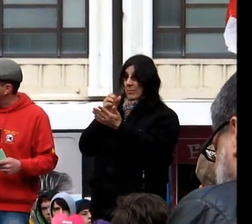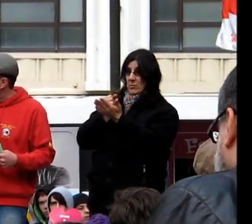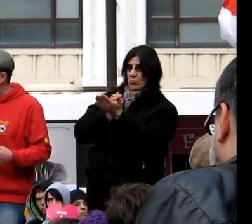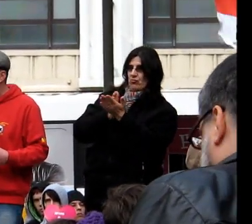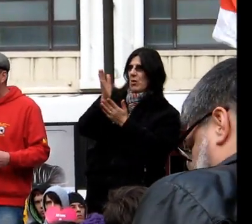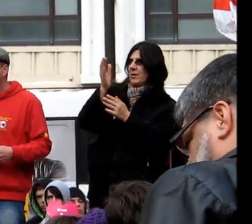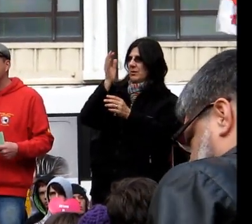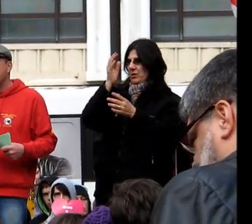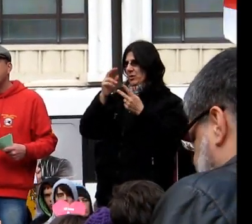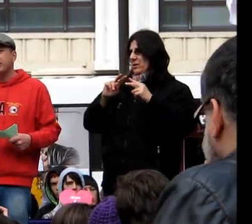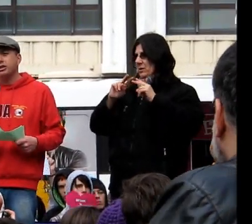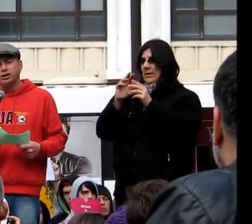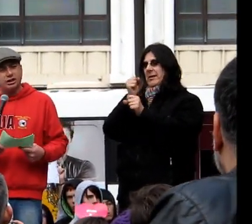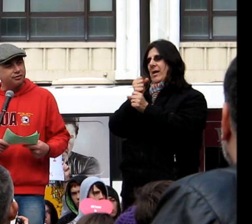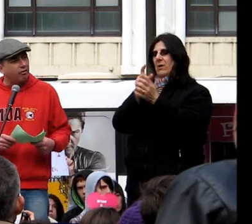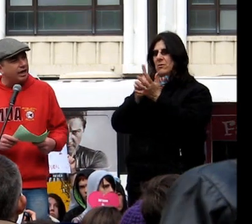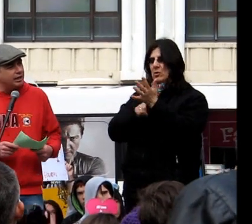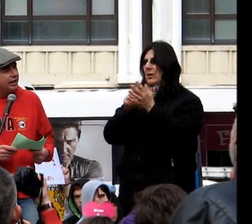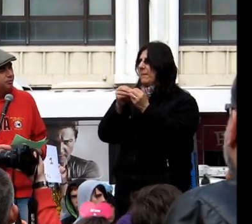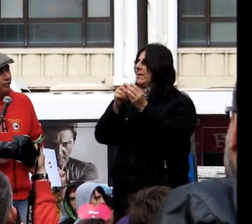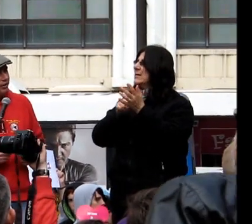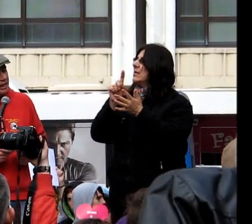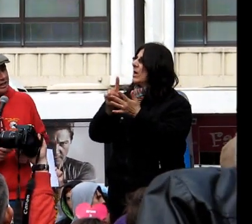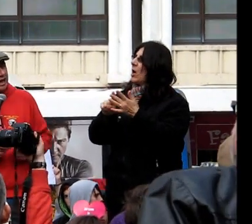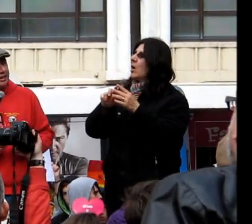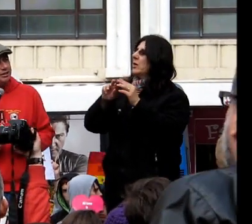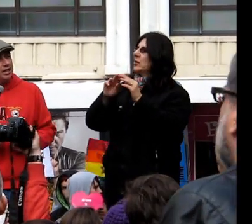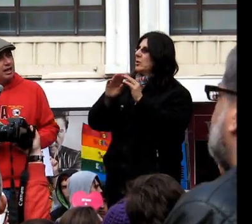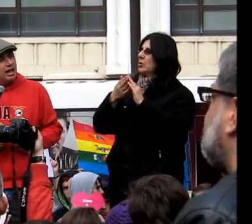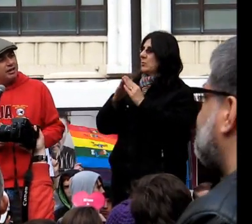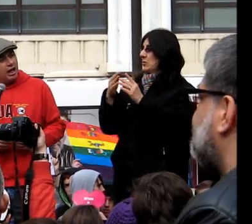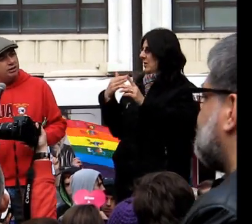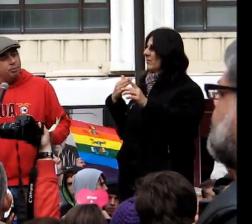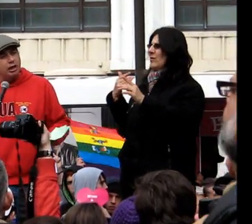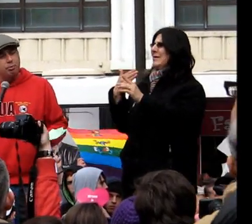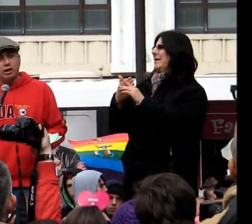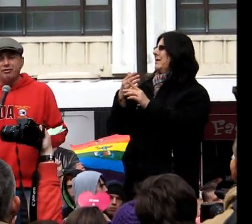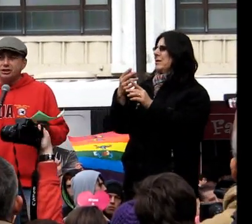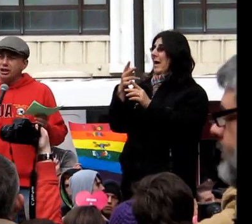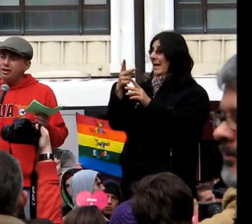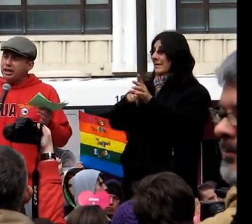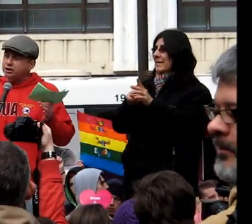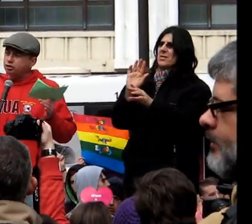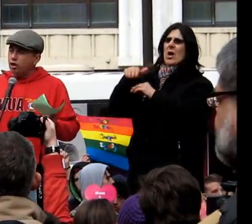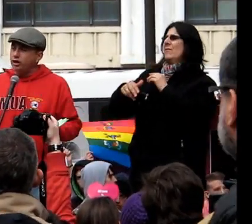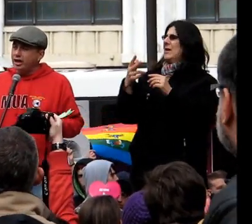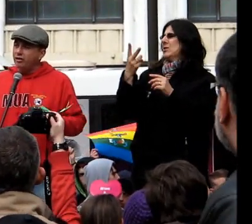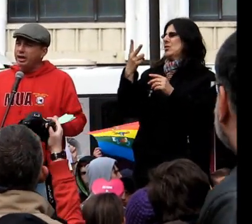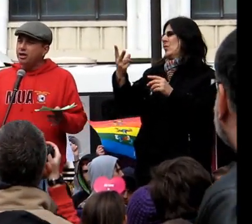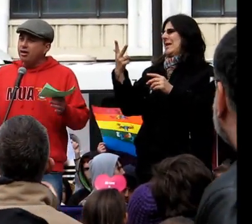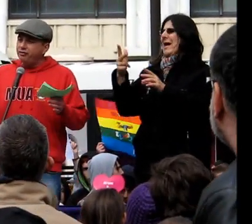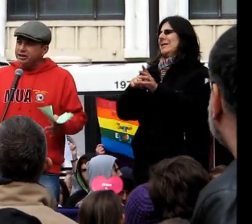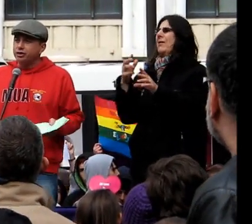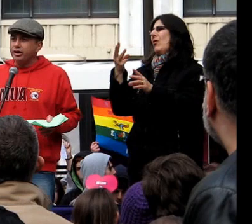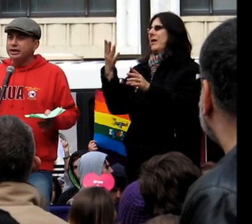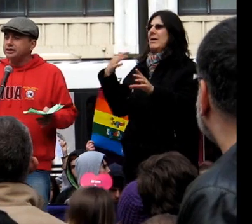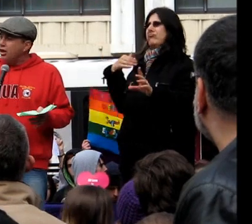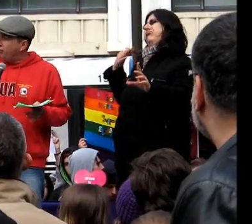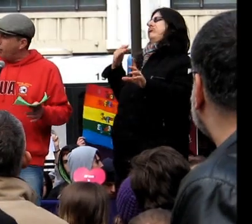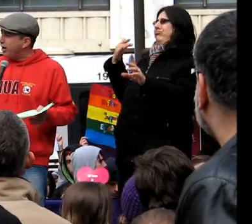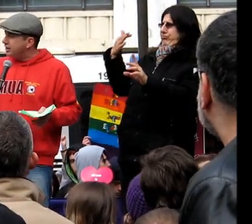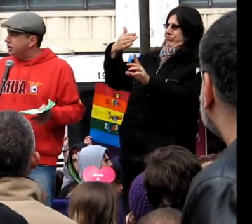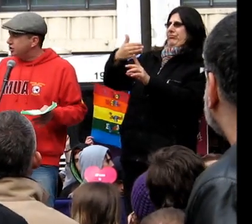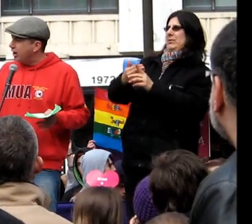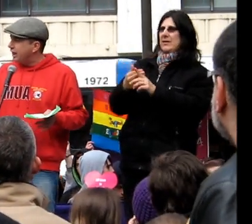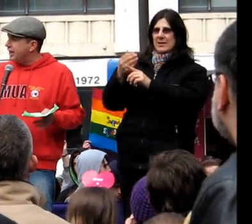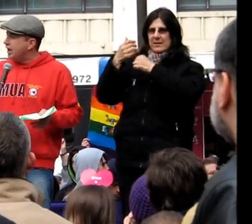the LGBTI community, not just for 8 years but for decades. And those people have achieved extraordinary victories